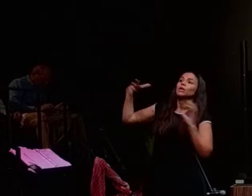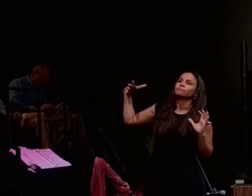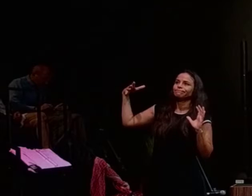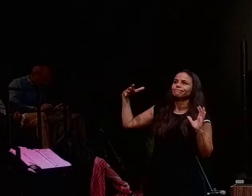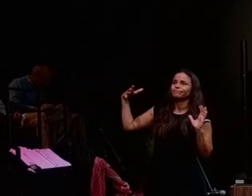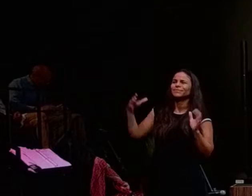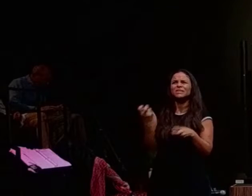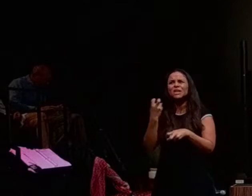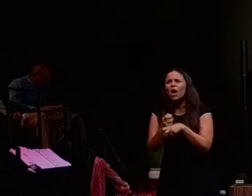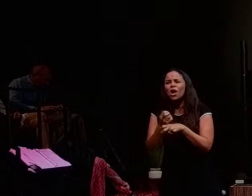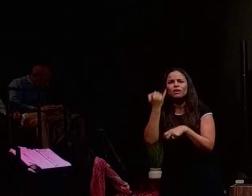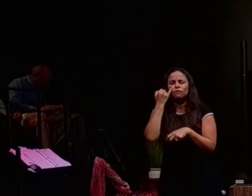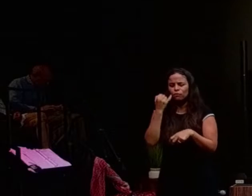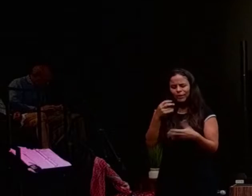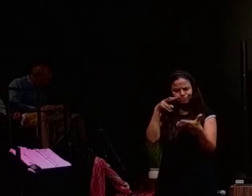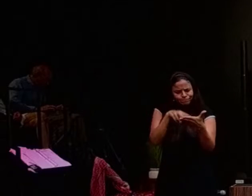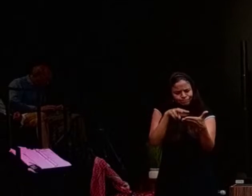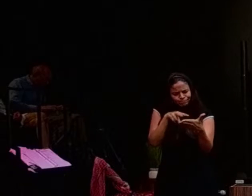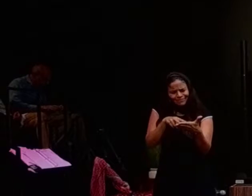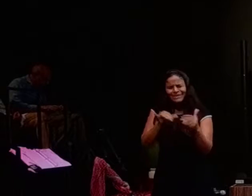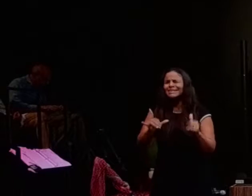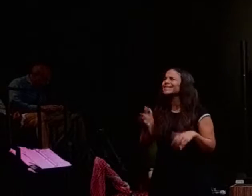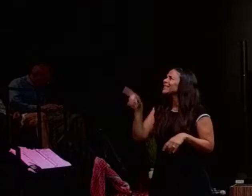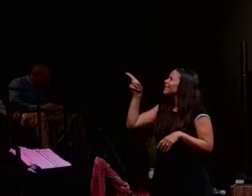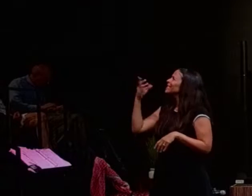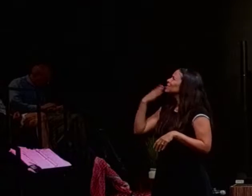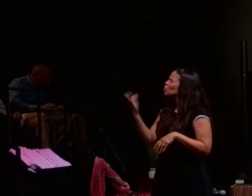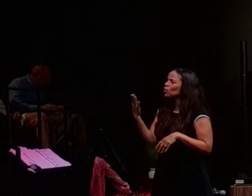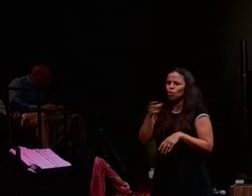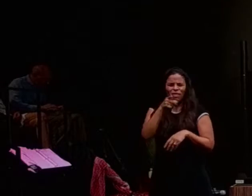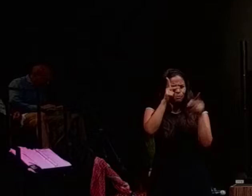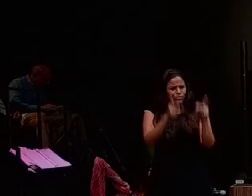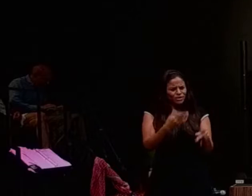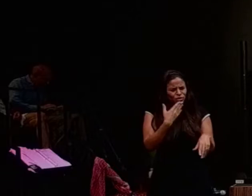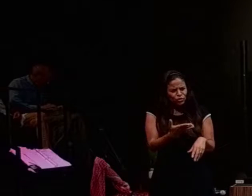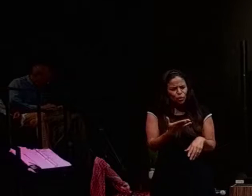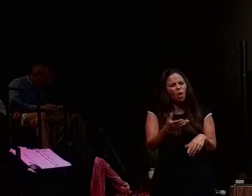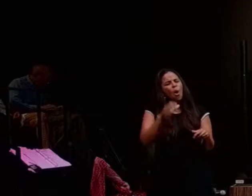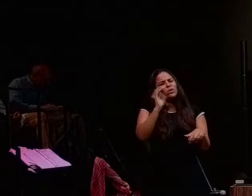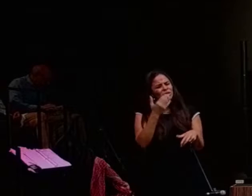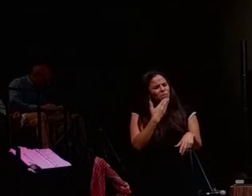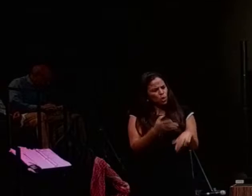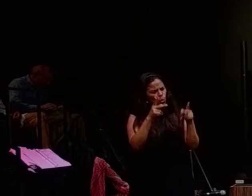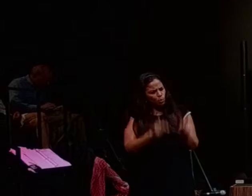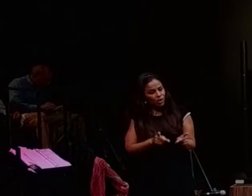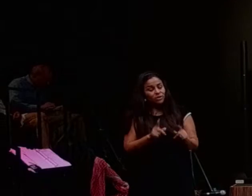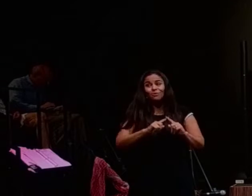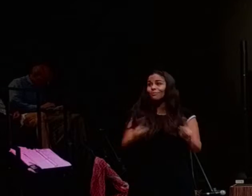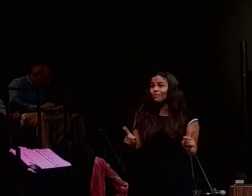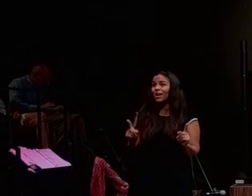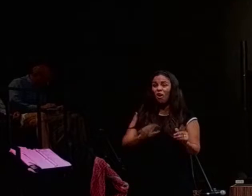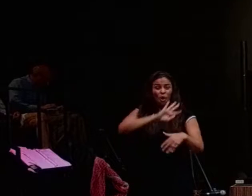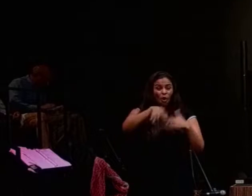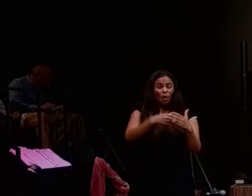You know, it's hard. It's hard when we look at these things and we're like, well, that guy was a good person, right? That's how we look at this. We're like, oh, it's good people. But all